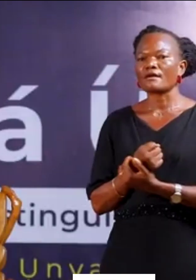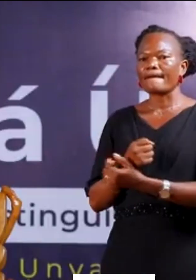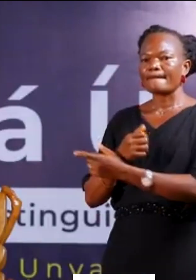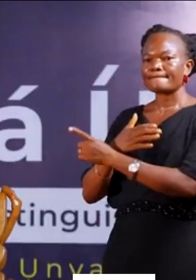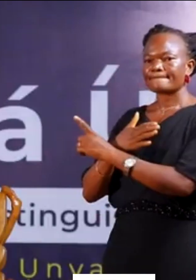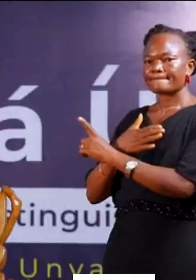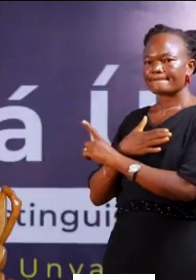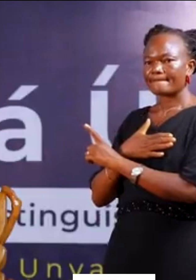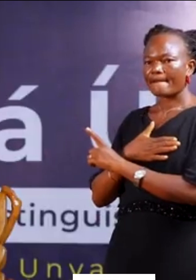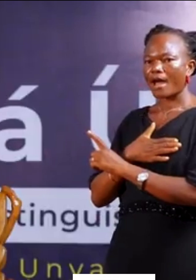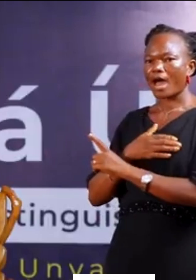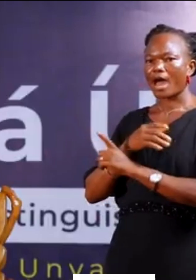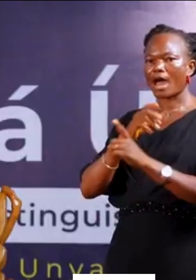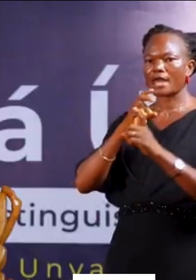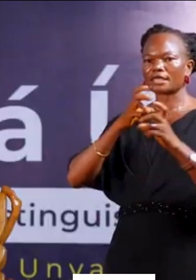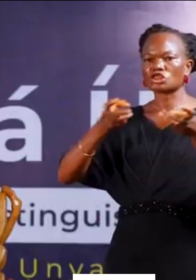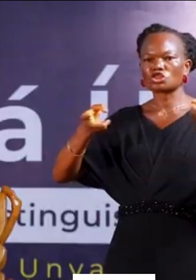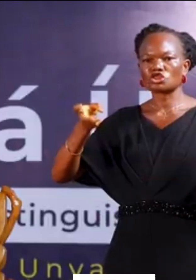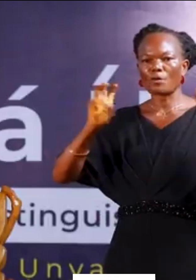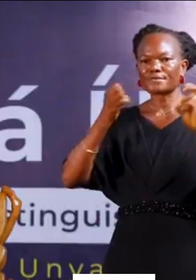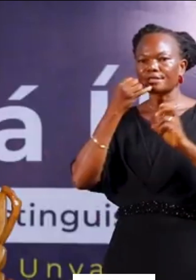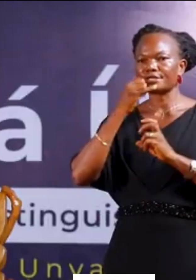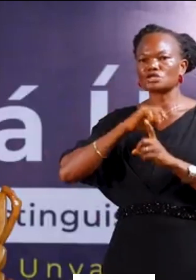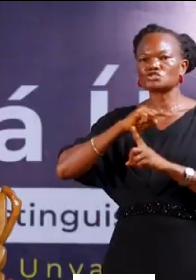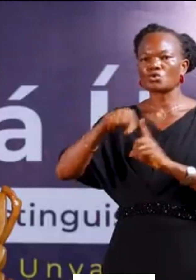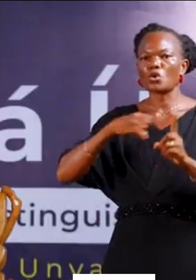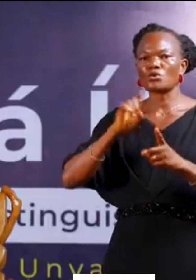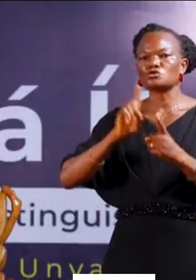my talk is going to be